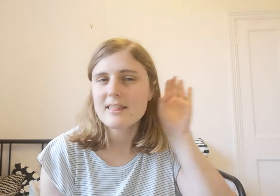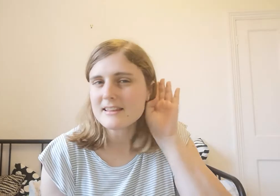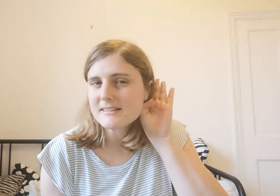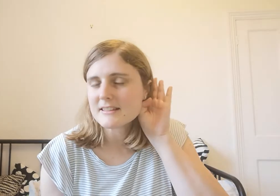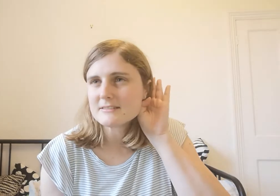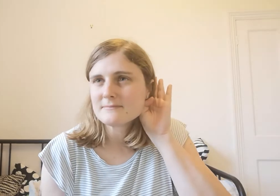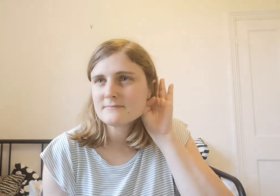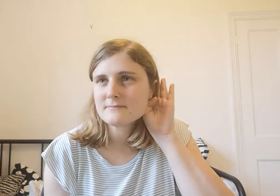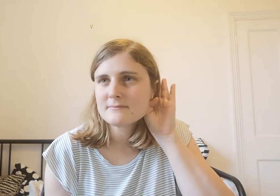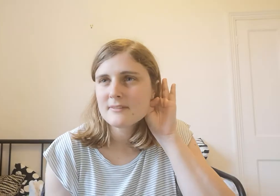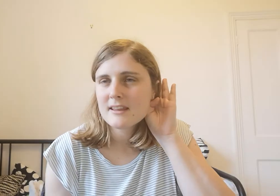Listen.